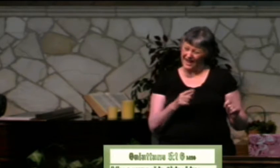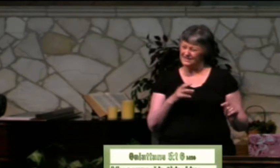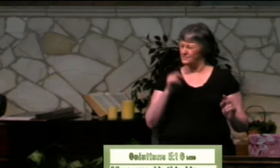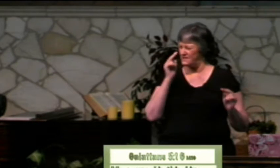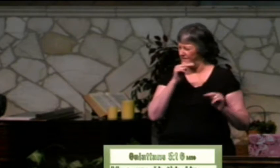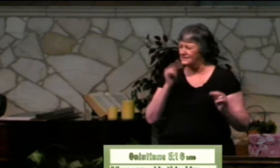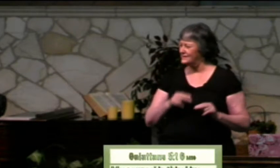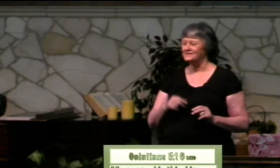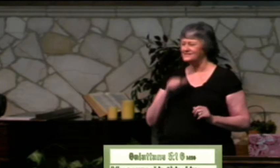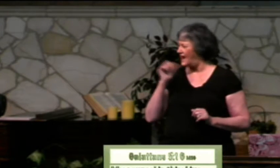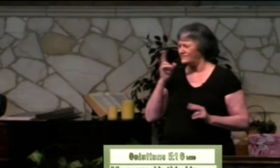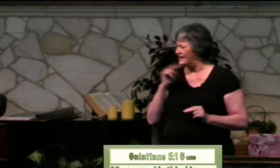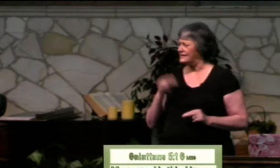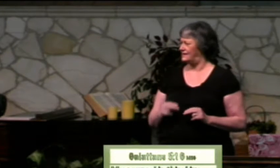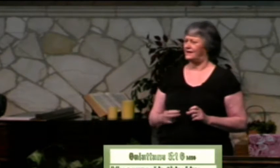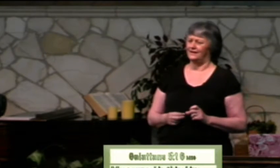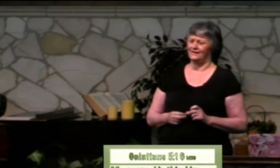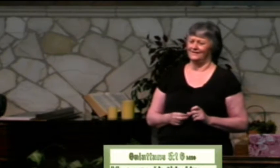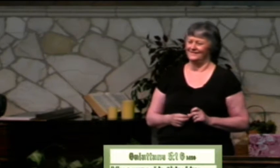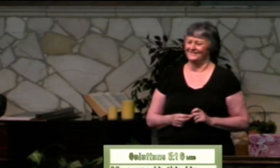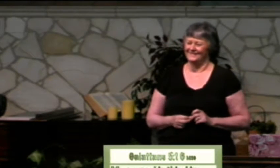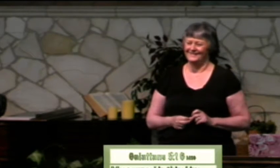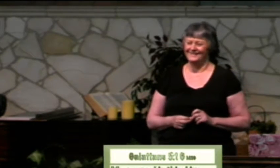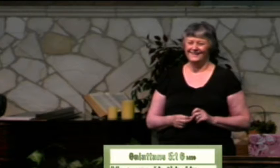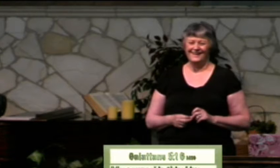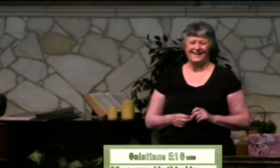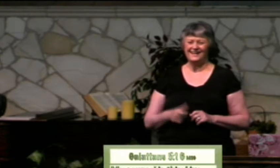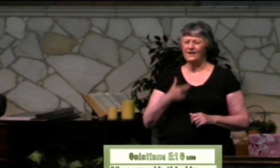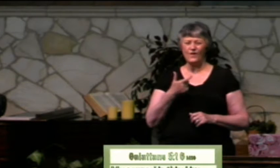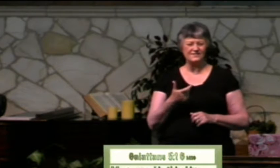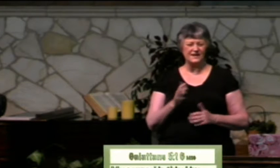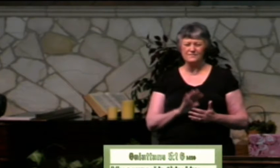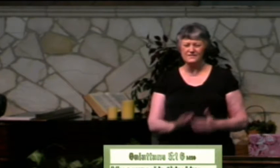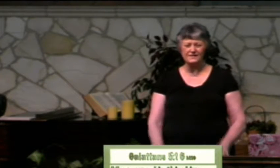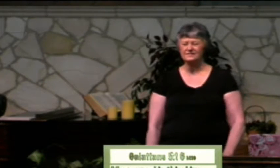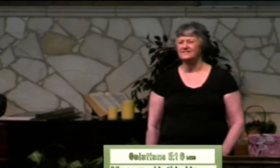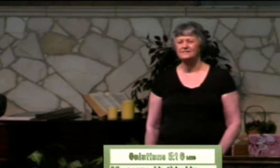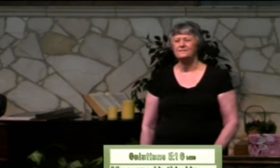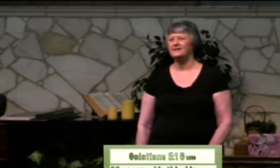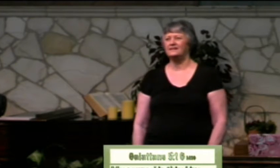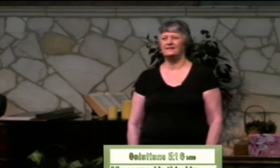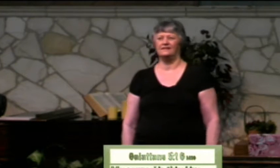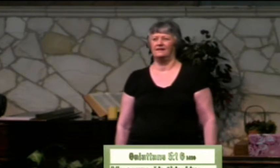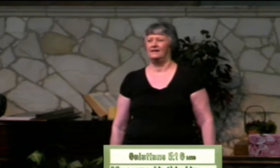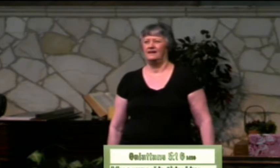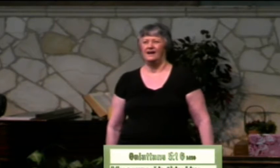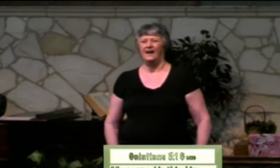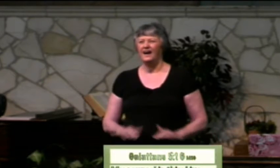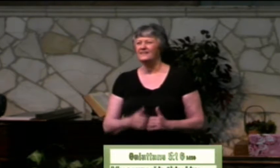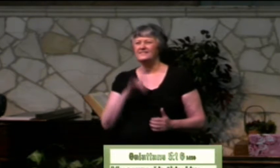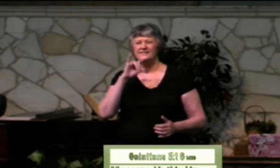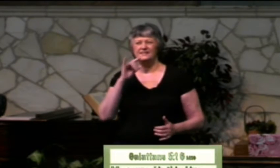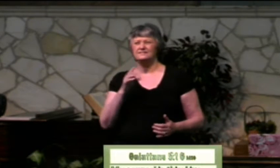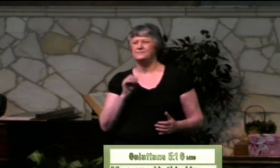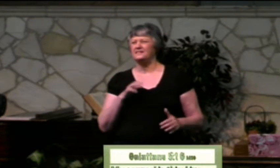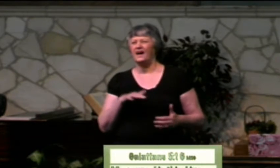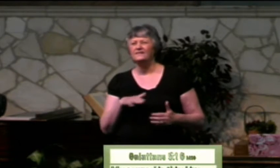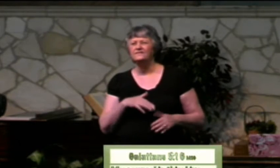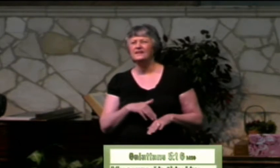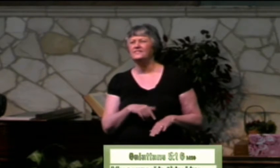to be funny is not funny. And I watch that movie and it's just like, man, how can the kids be laughing at